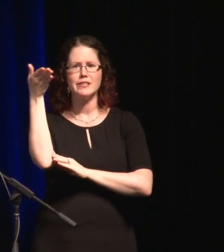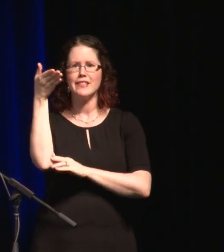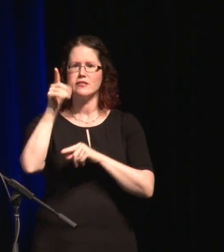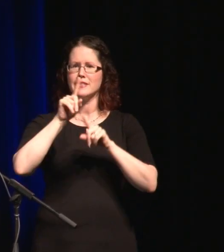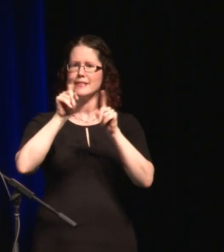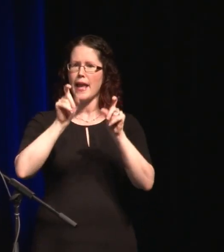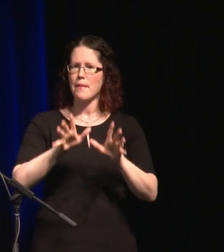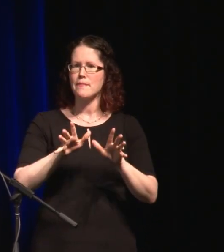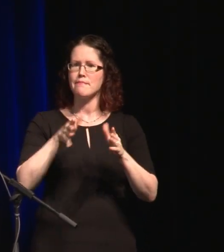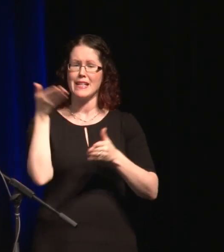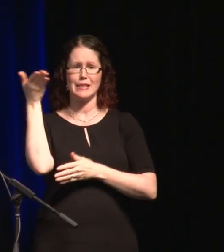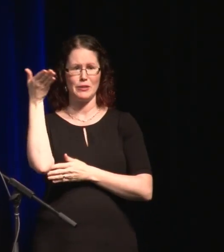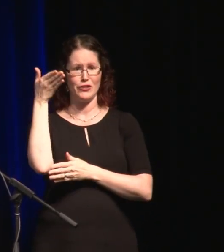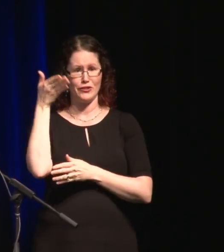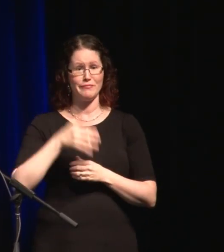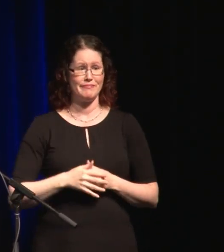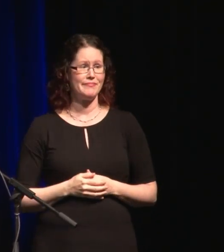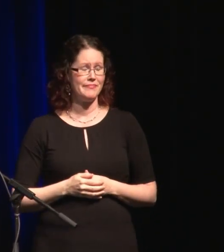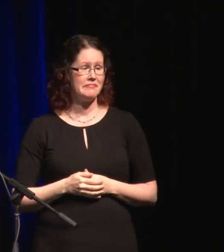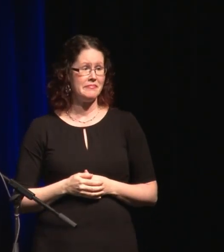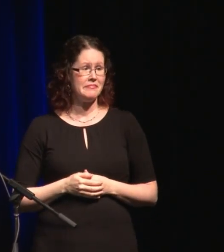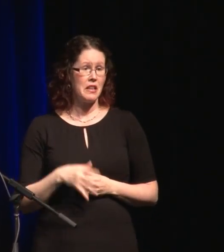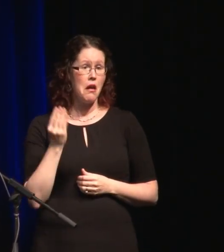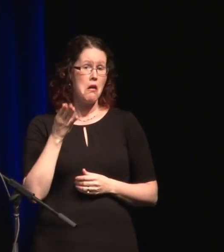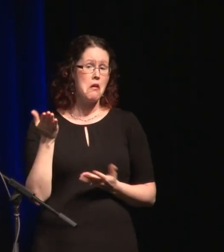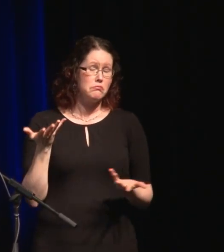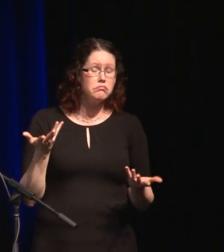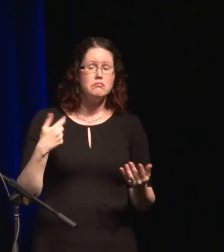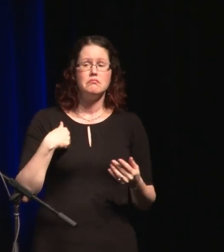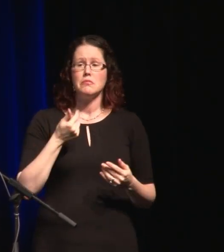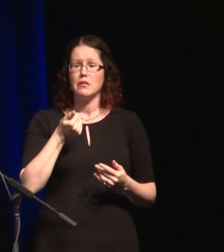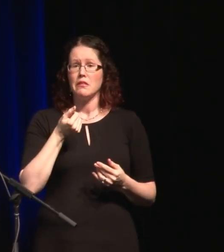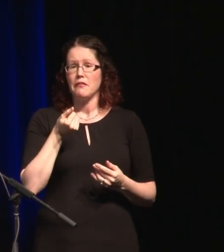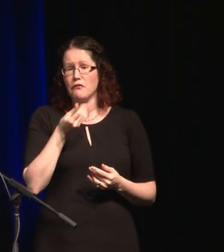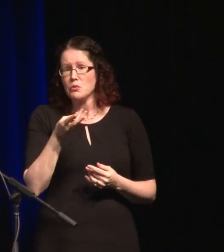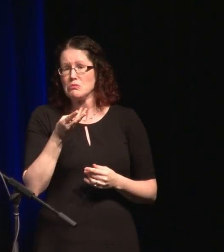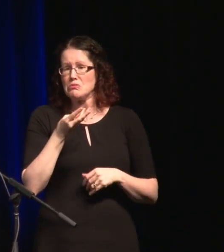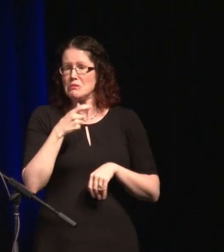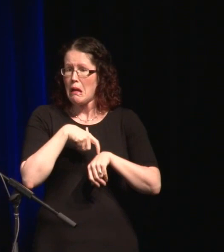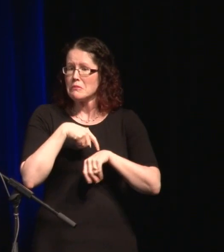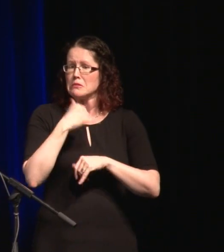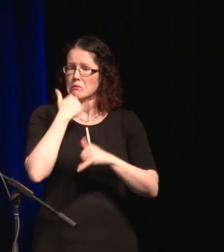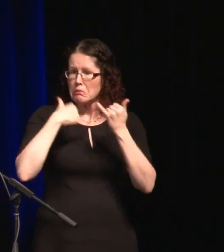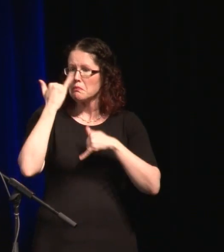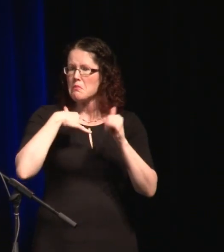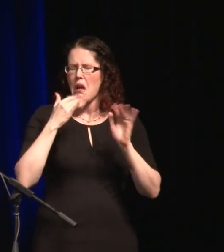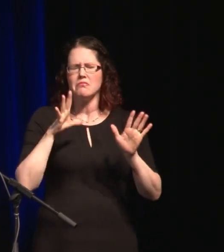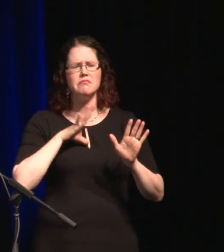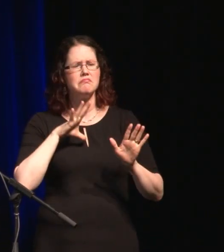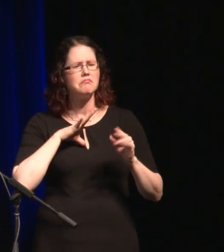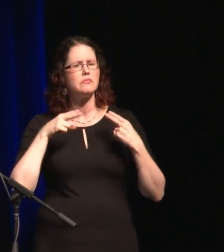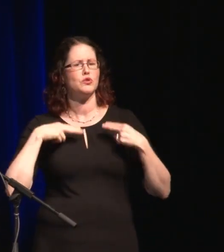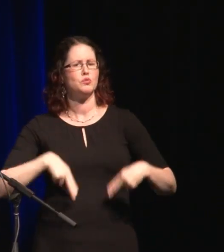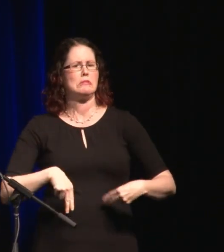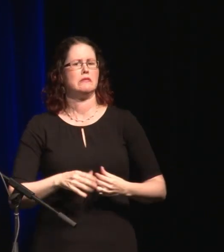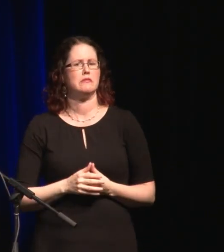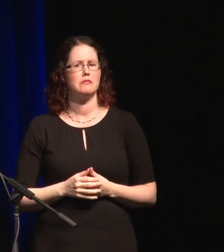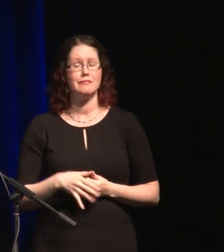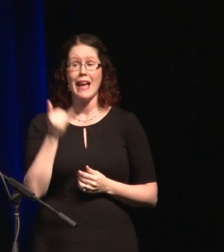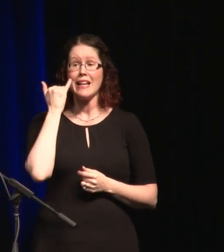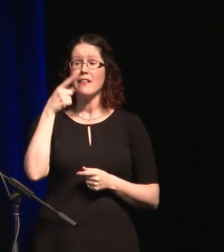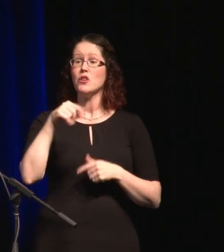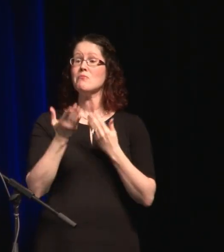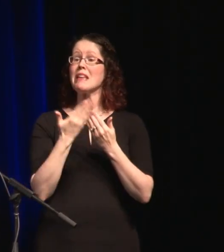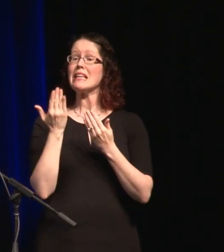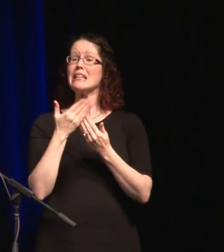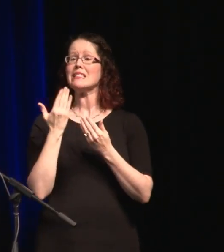exams, and speeches. I mean, sure, there might have been a few bumps along the way, but we're human. And if it was easy,